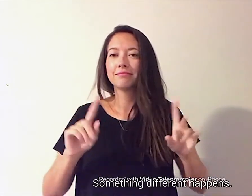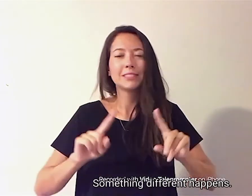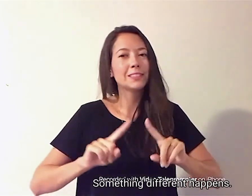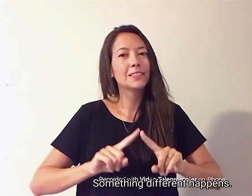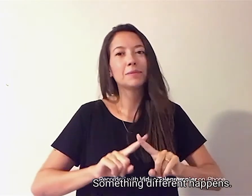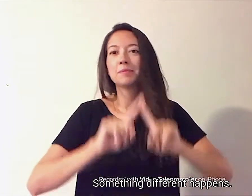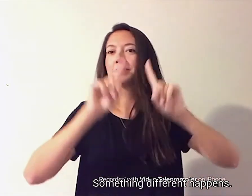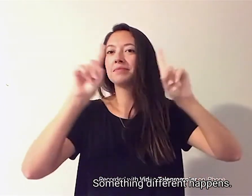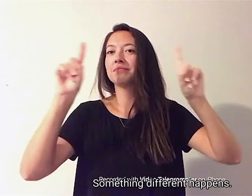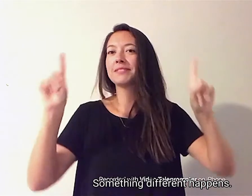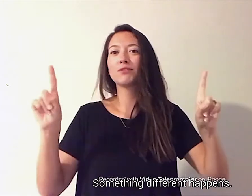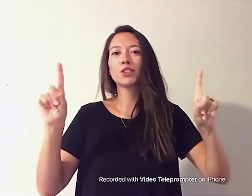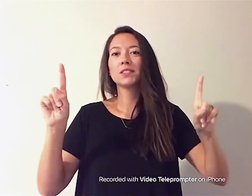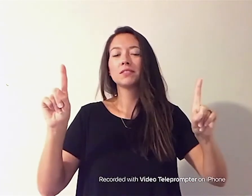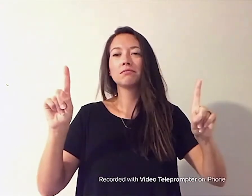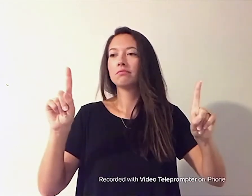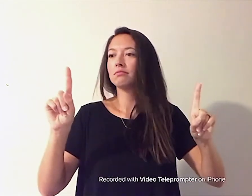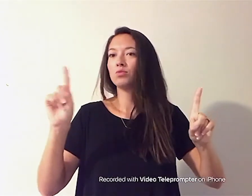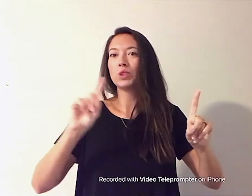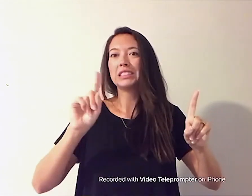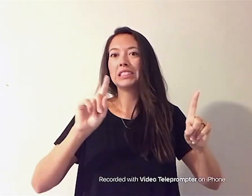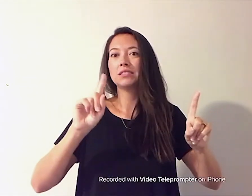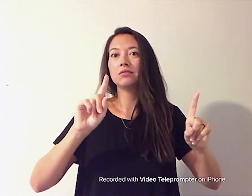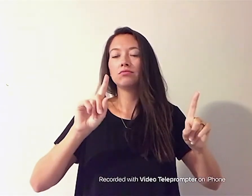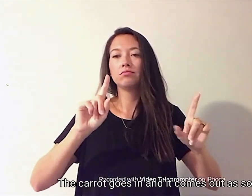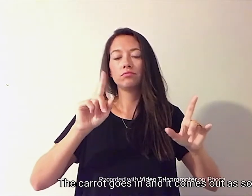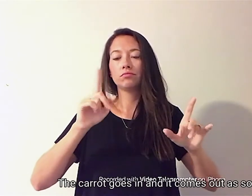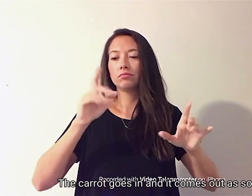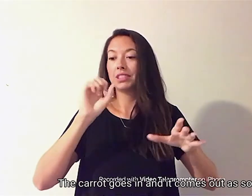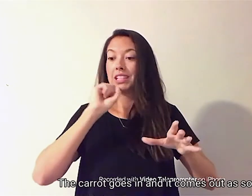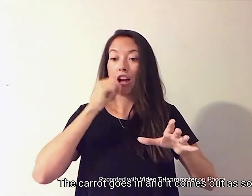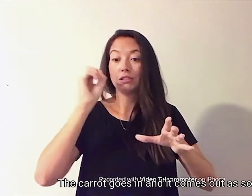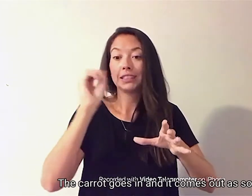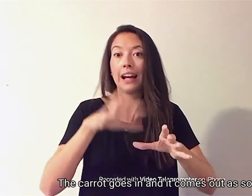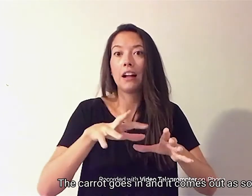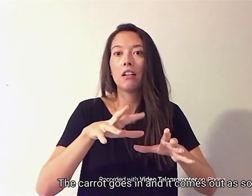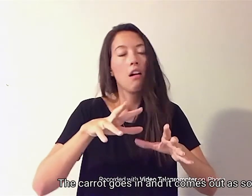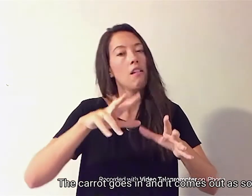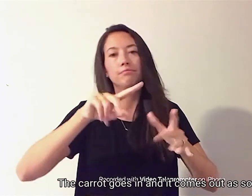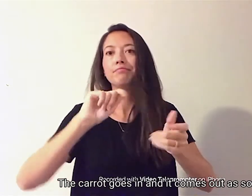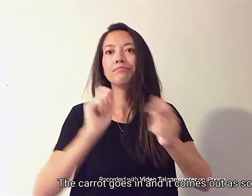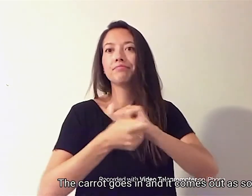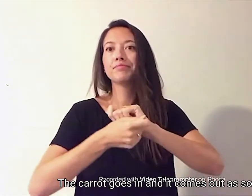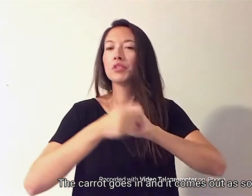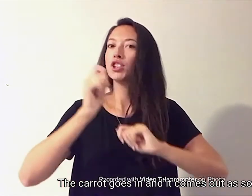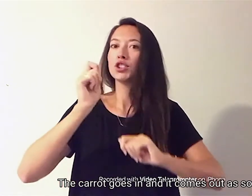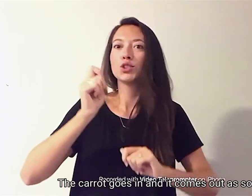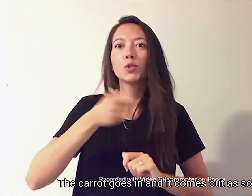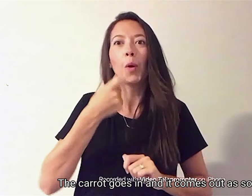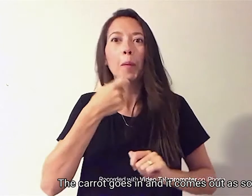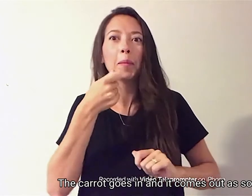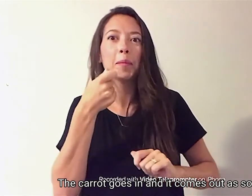Something different happens. The carrot goes in and it comes out as